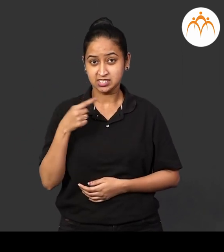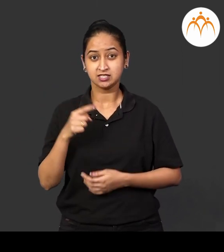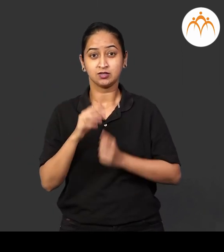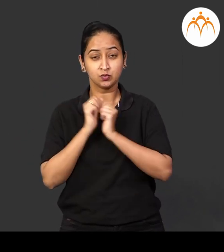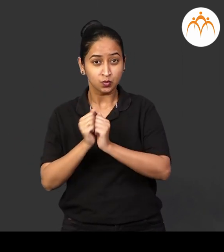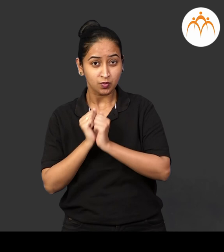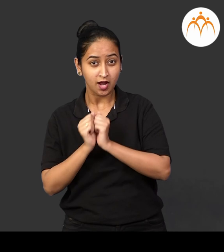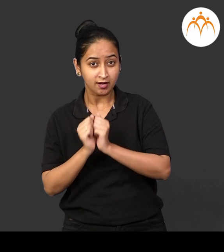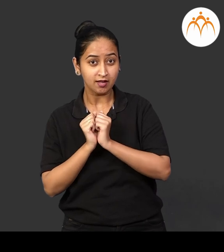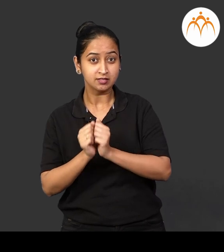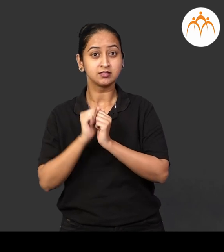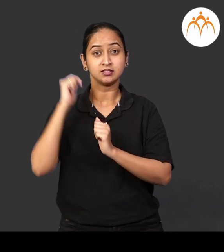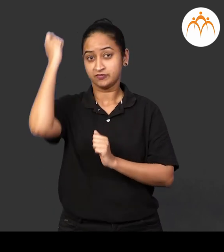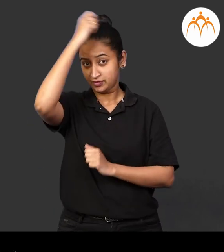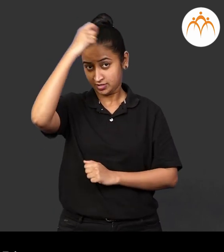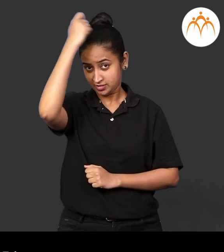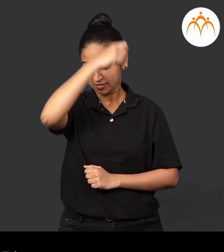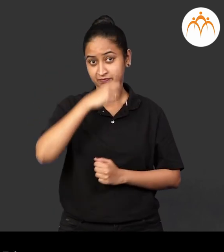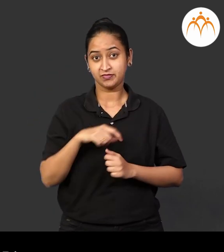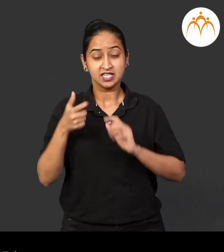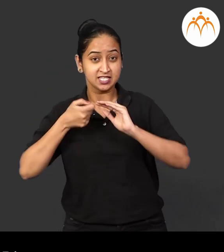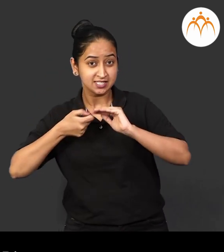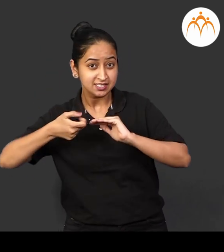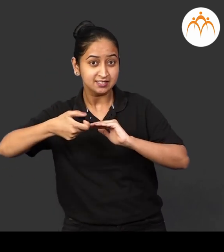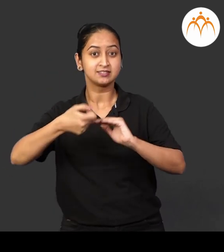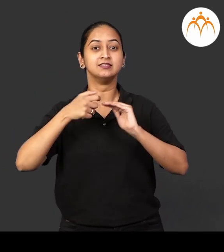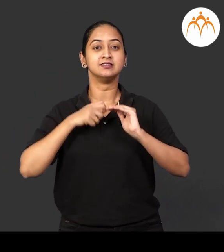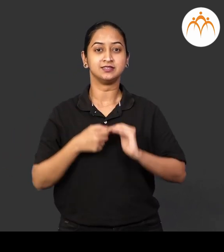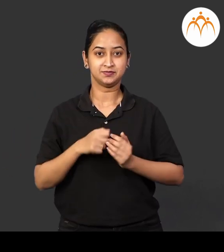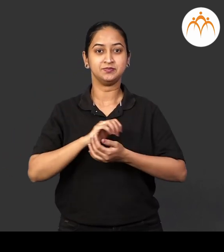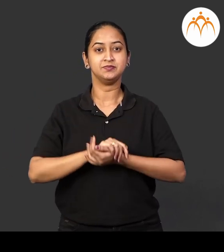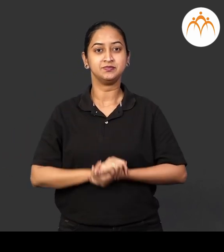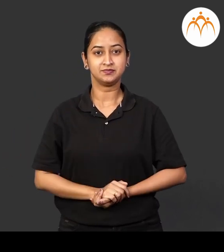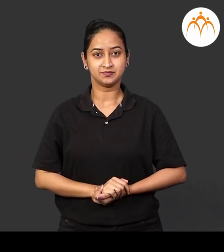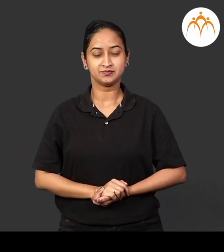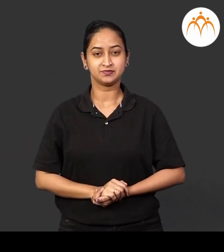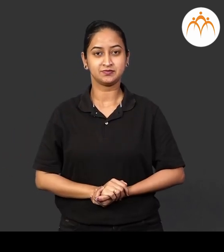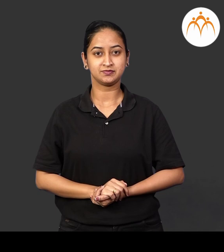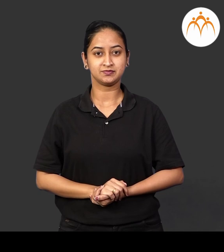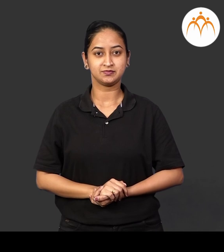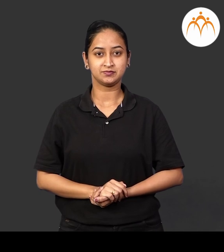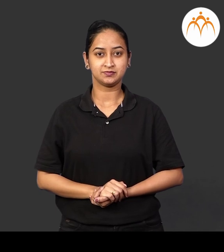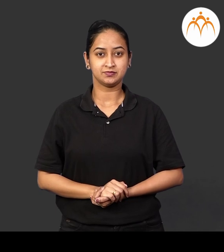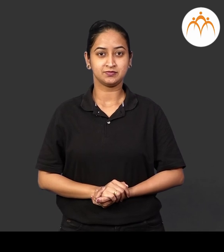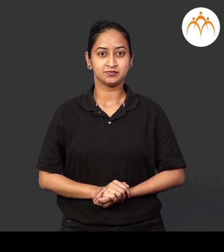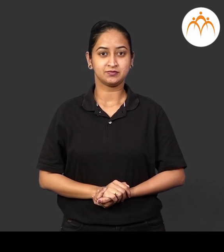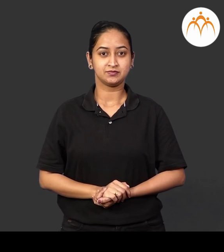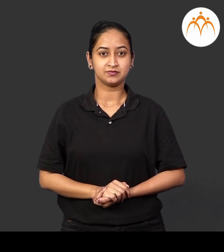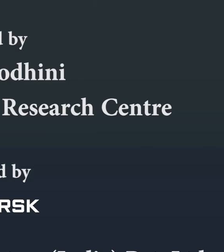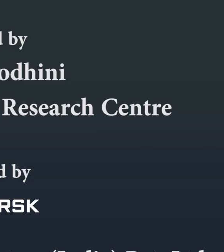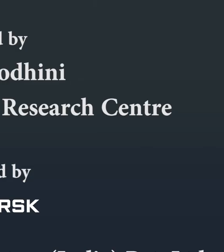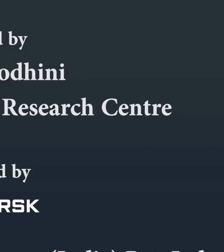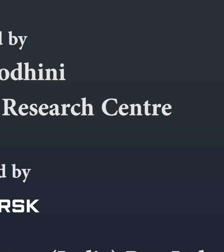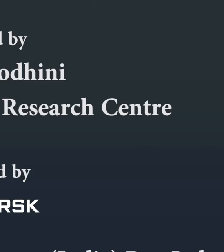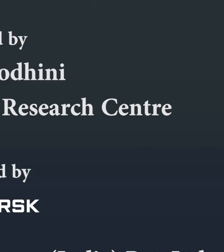Uniform Group B Brush Wash Comb Clip